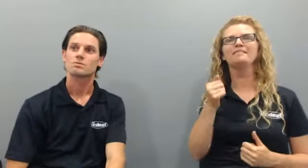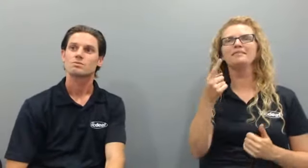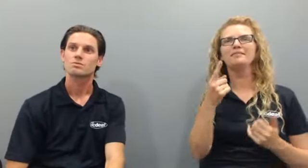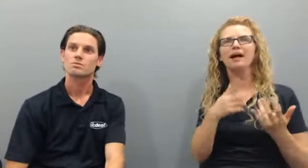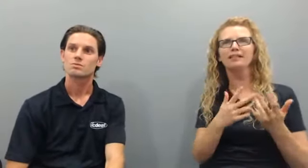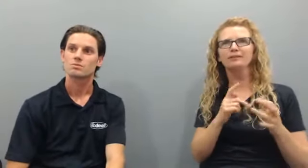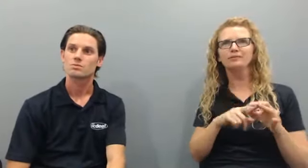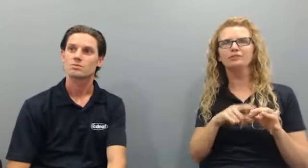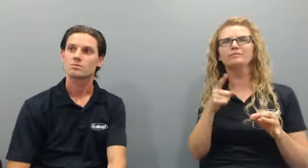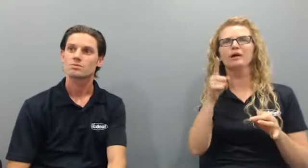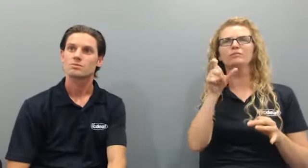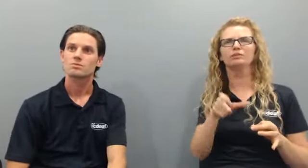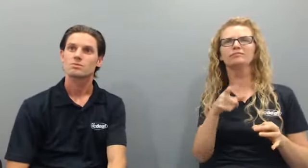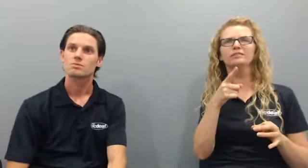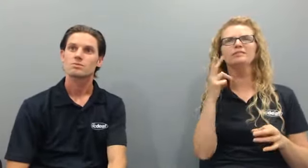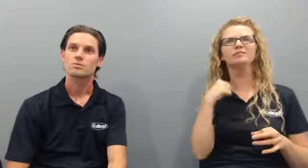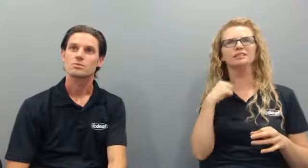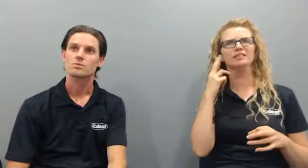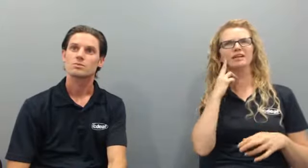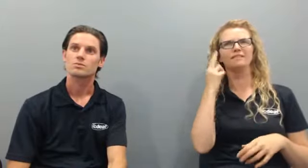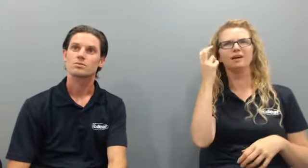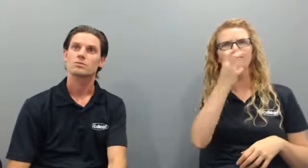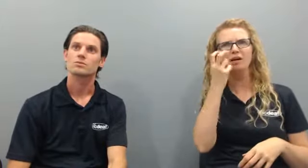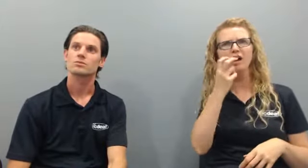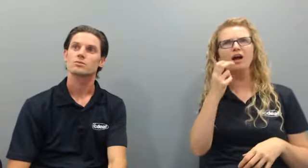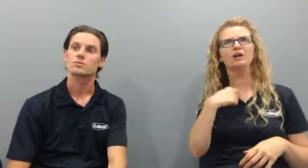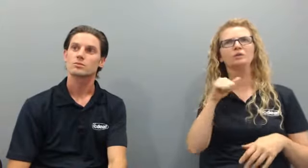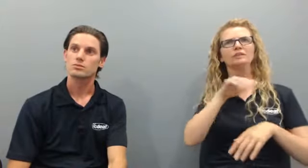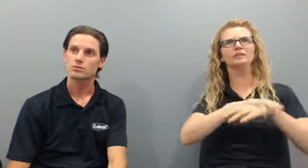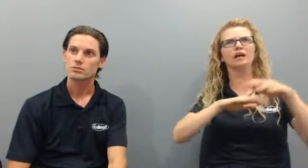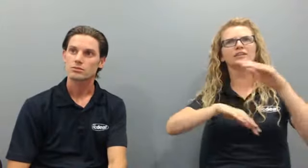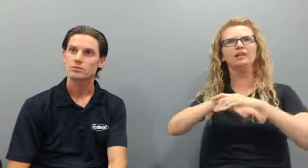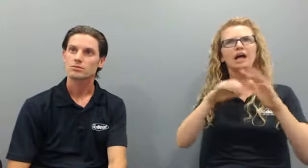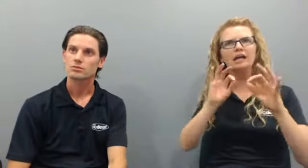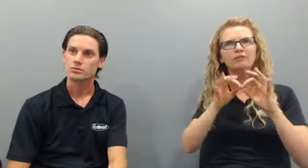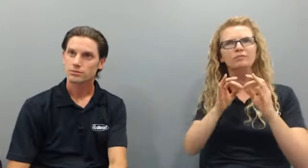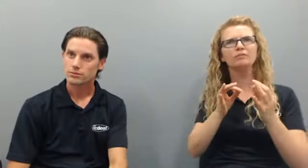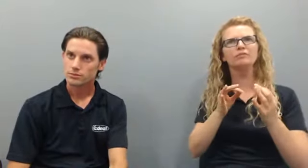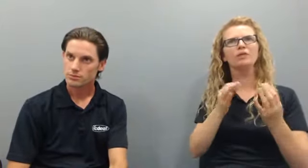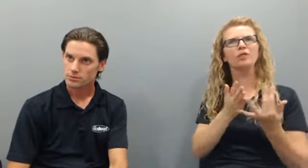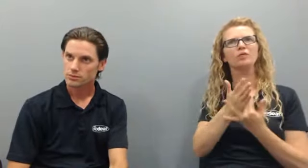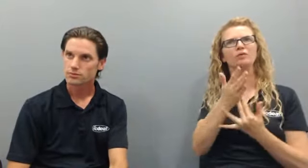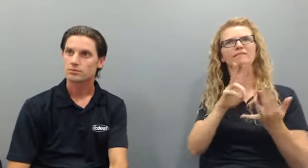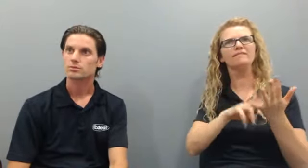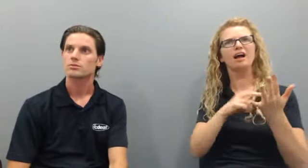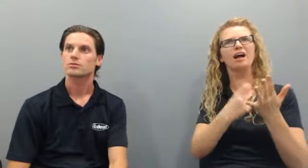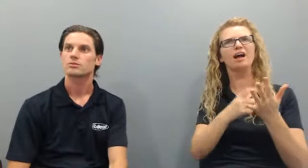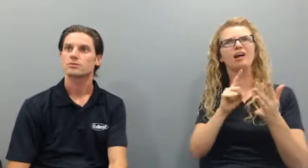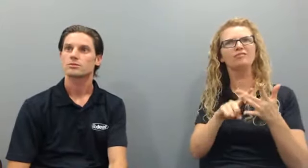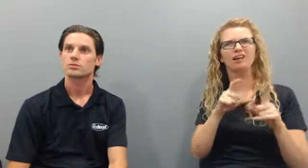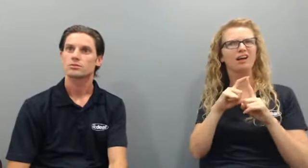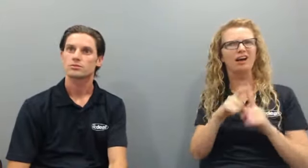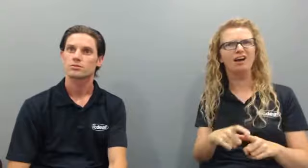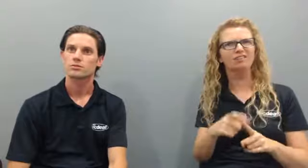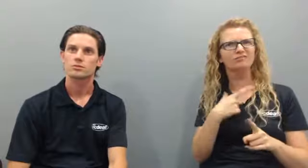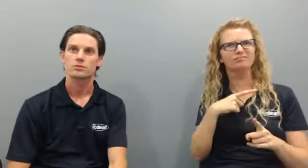more access. Another person here says, I'm deaf and blind, I use tactile interpreting. Using VRI would